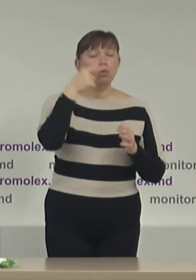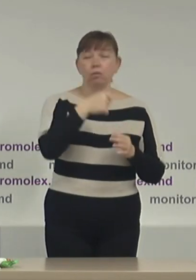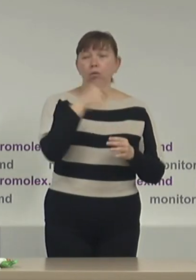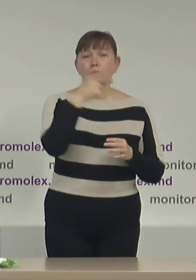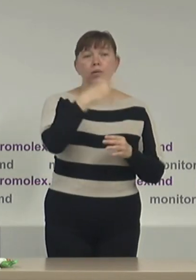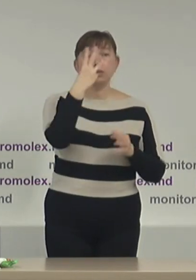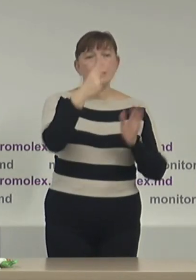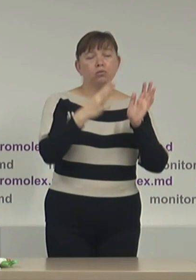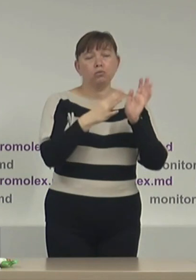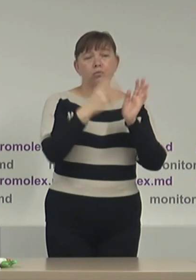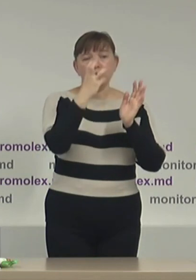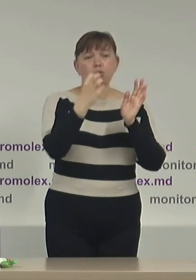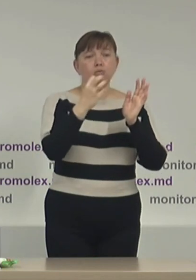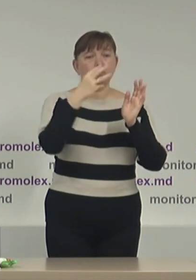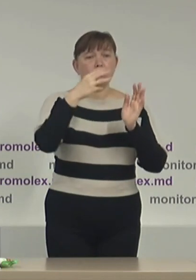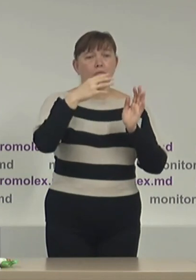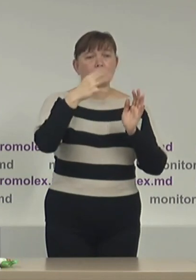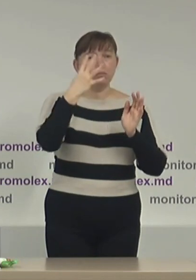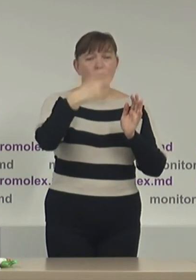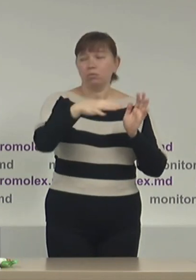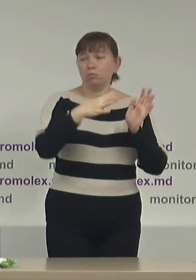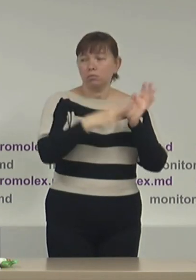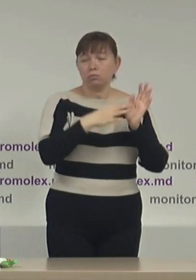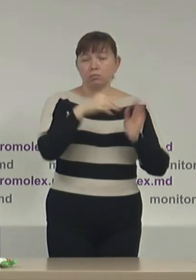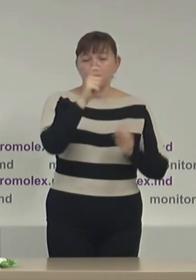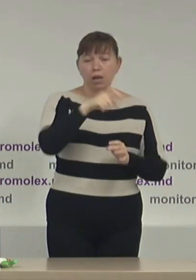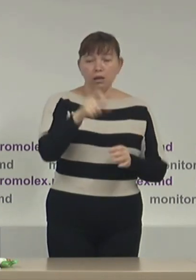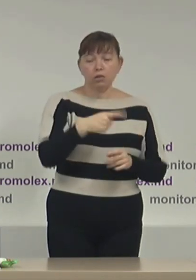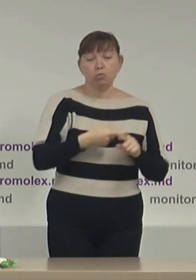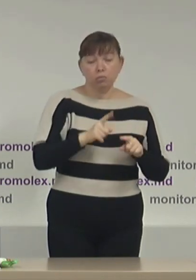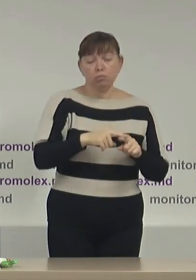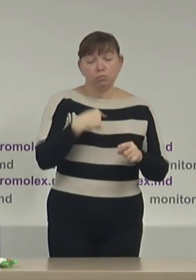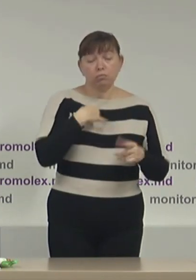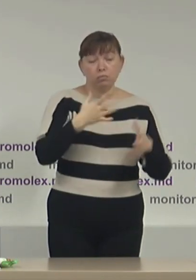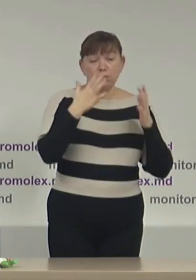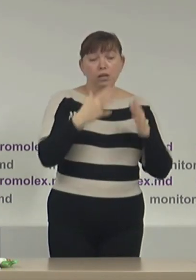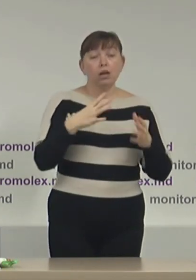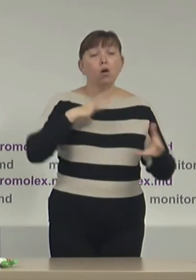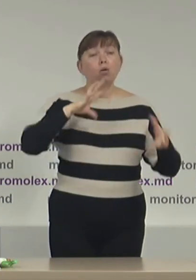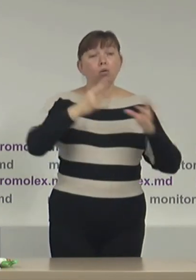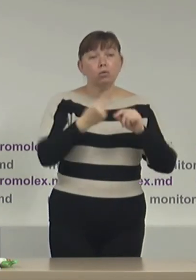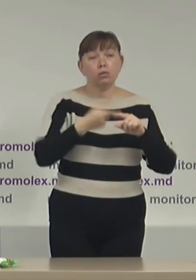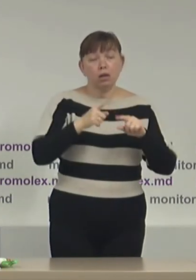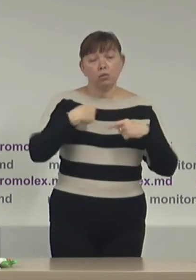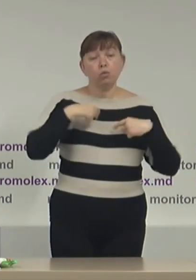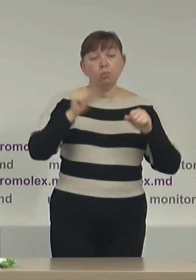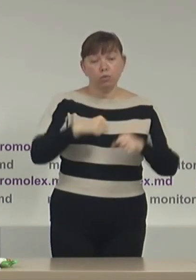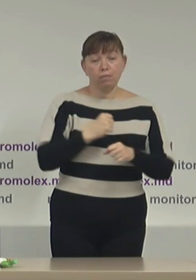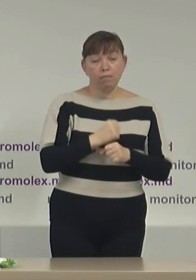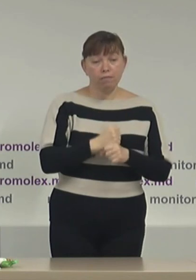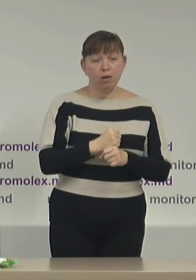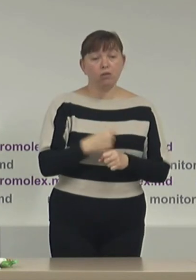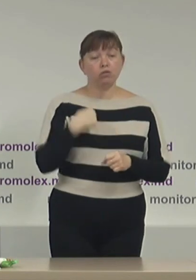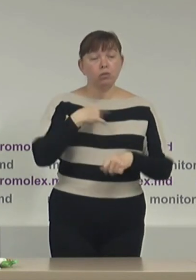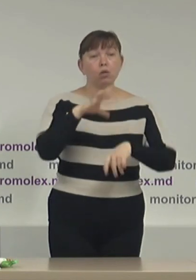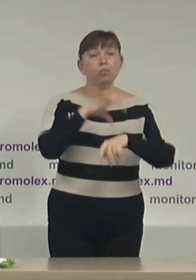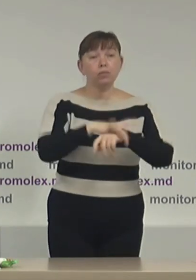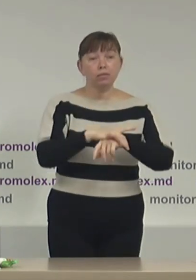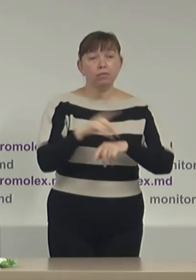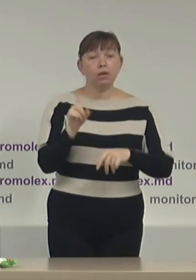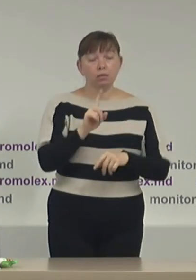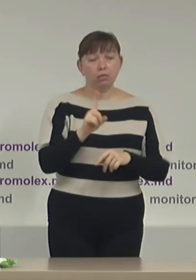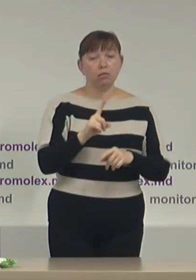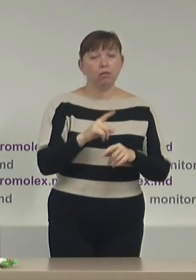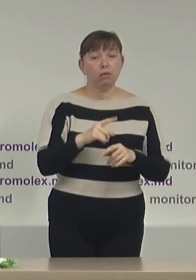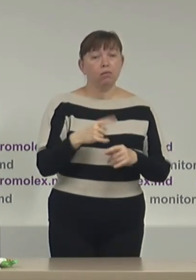determined these more than 39,000 voters to request to vote at their place of stay. According to